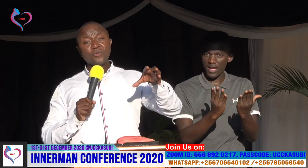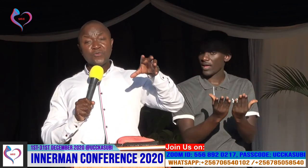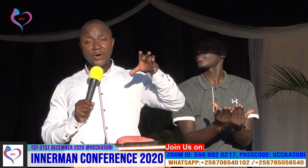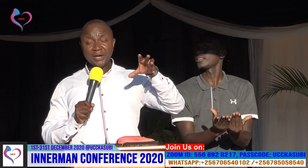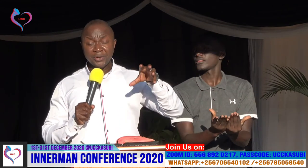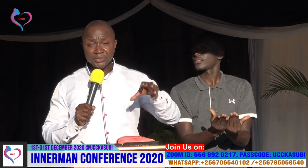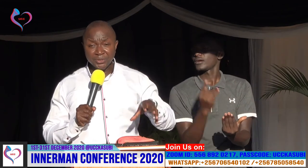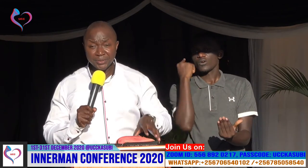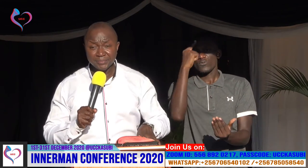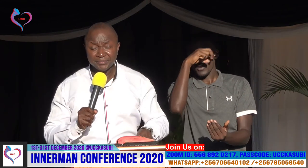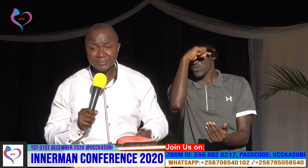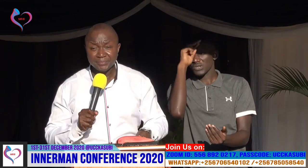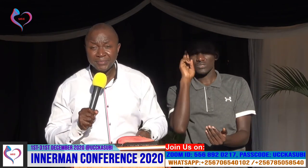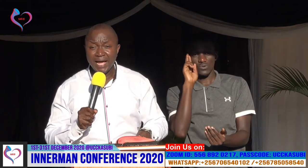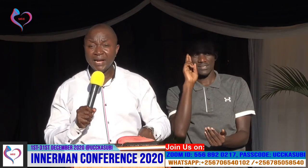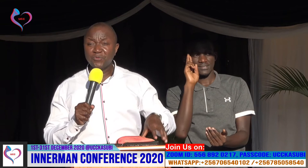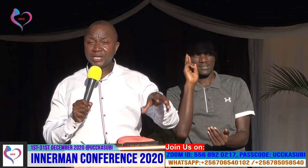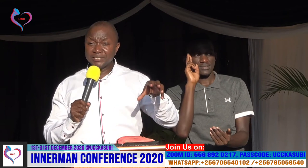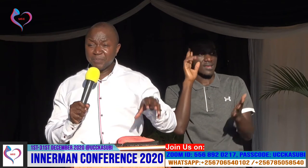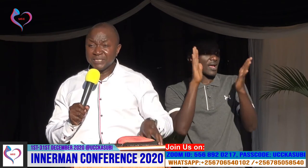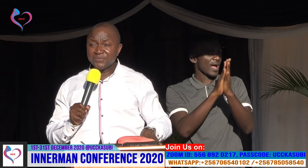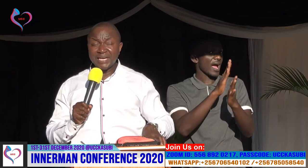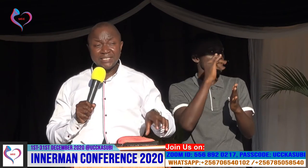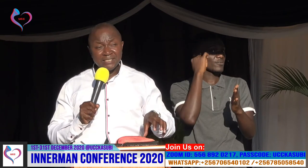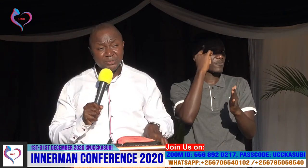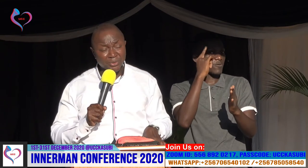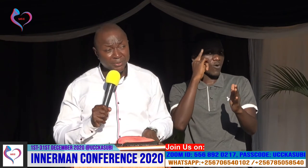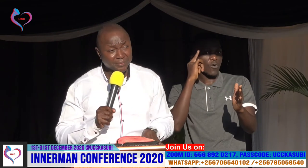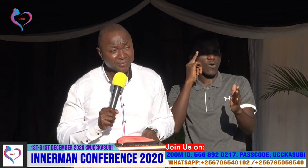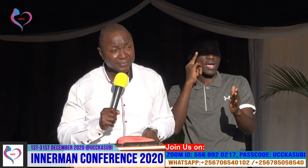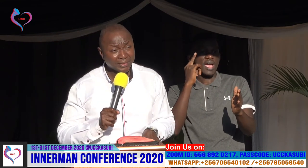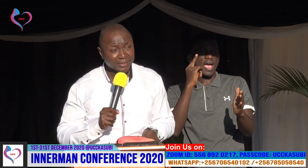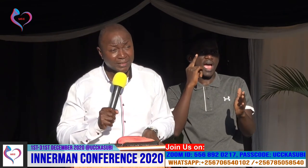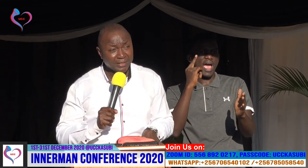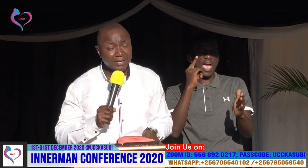earth for a reason and for a specified season,